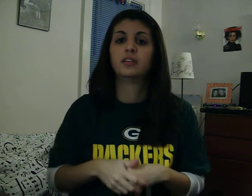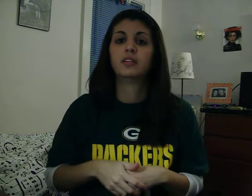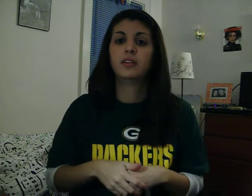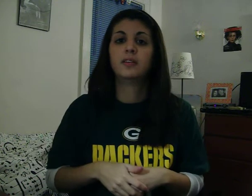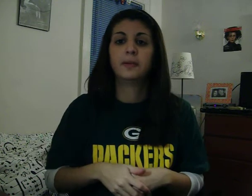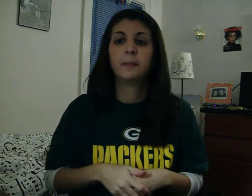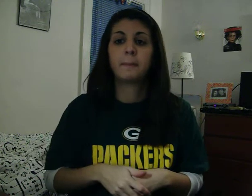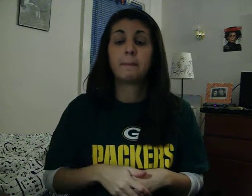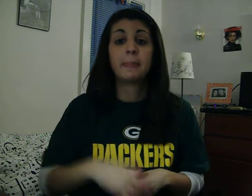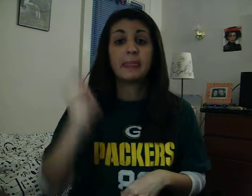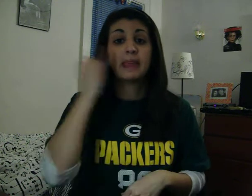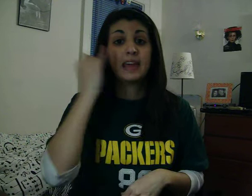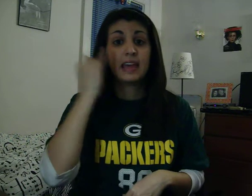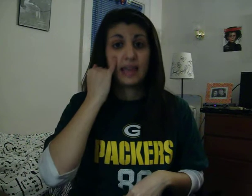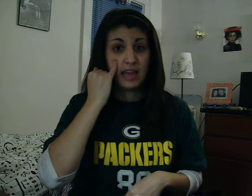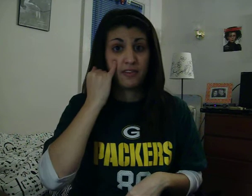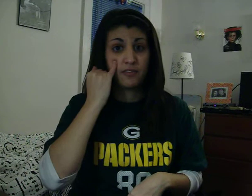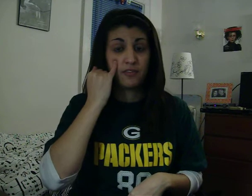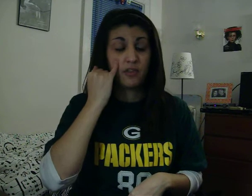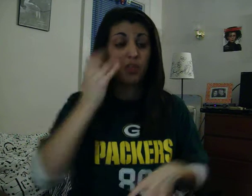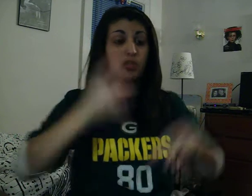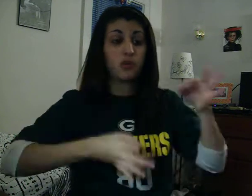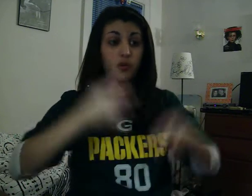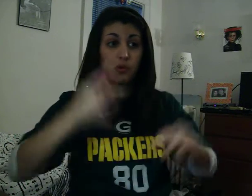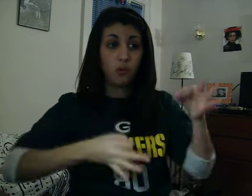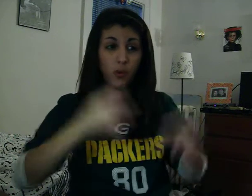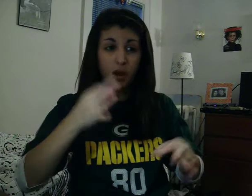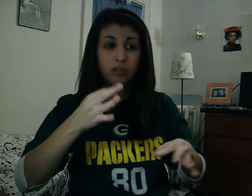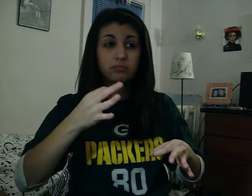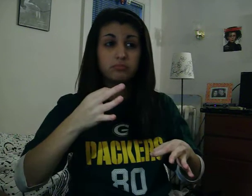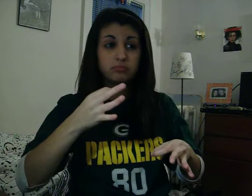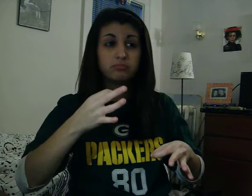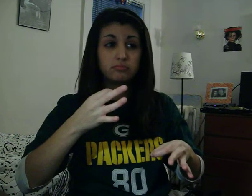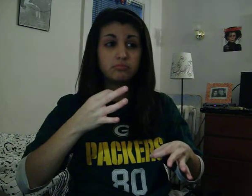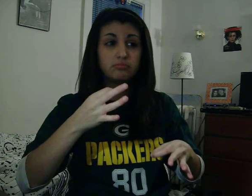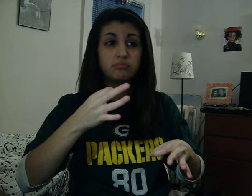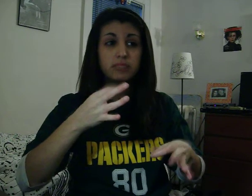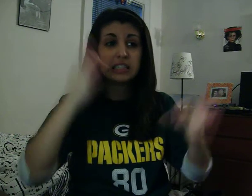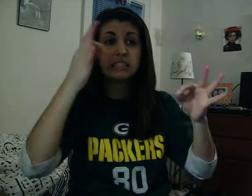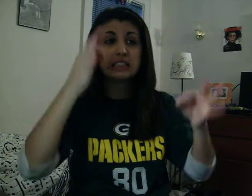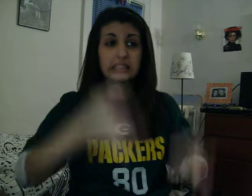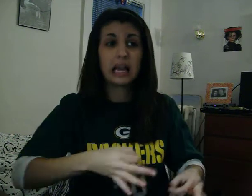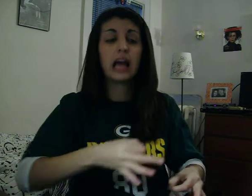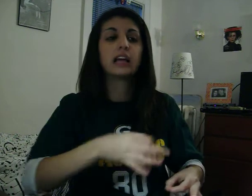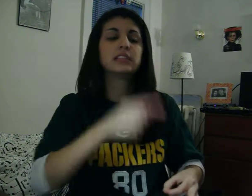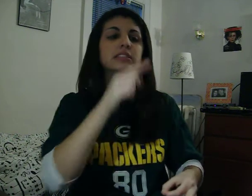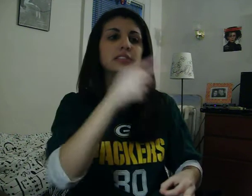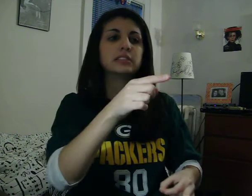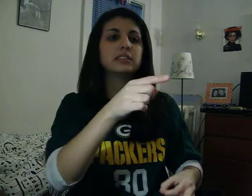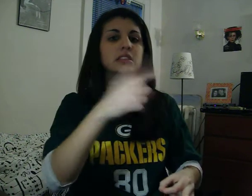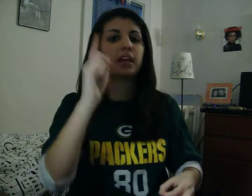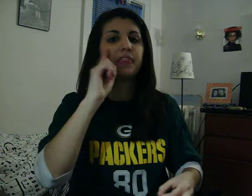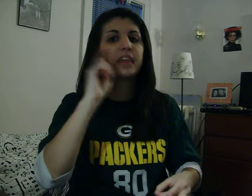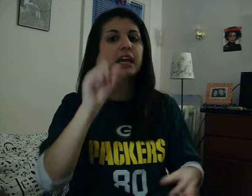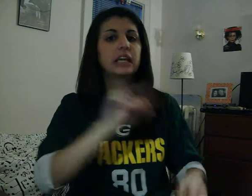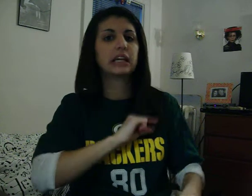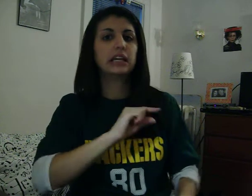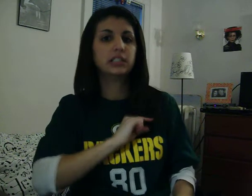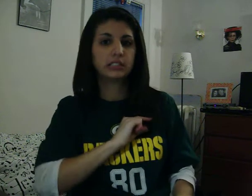If the court finds probable cause at that point, the individual will be detained for